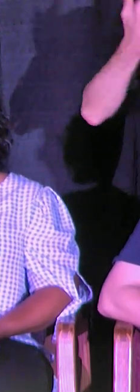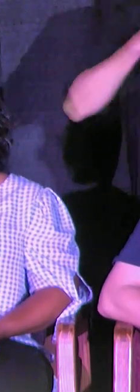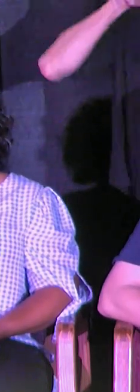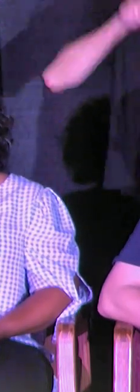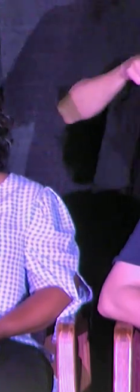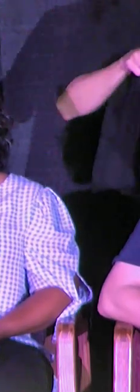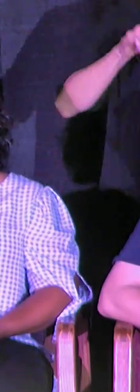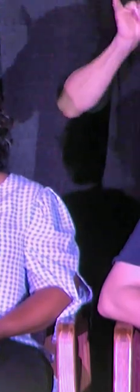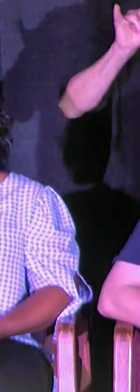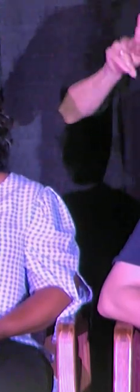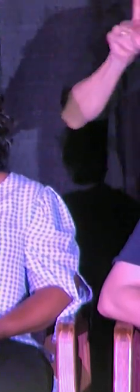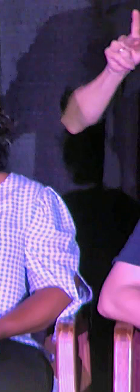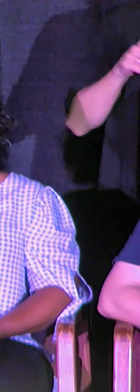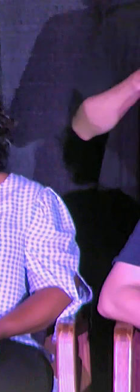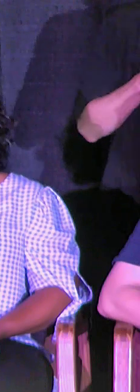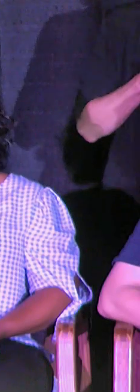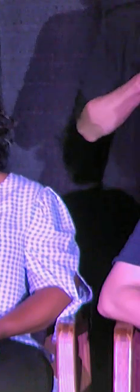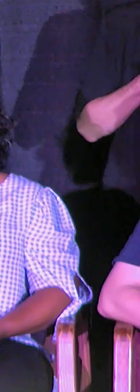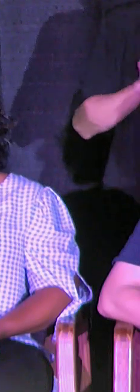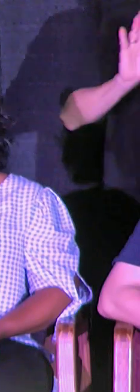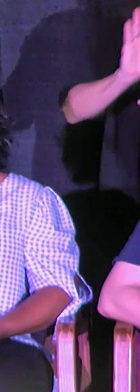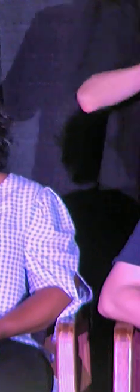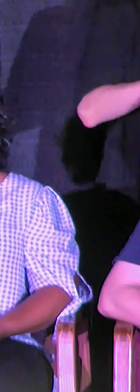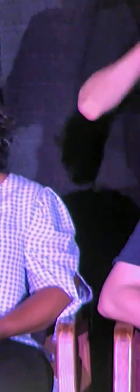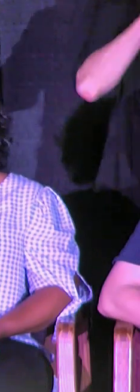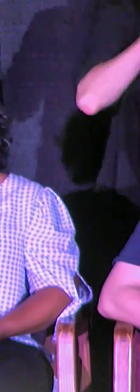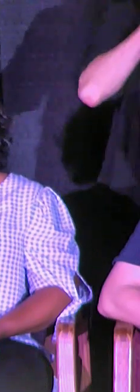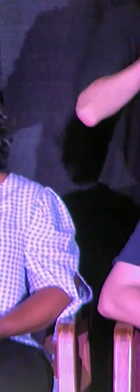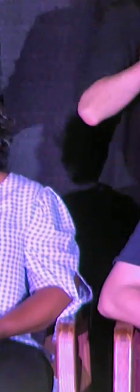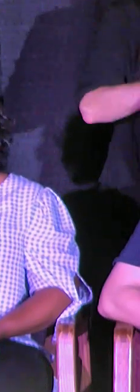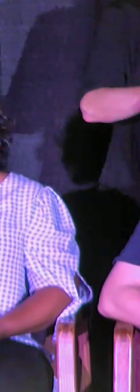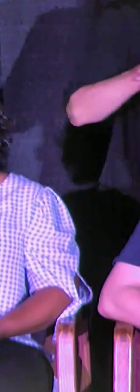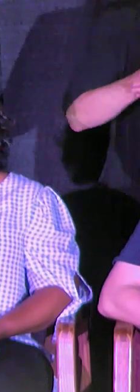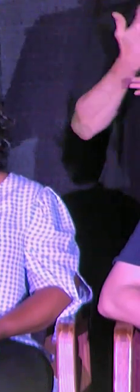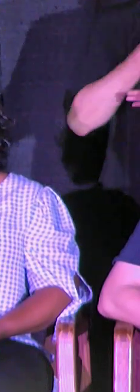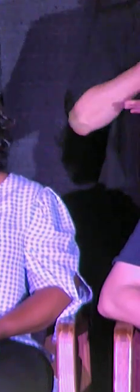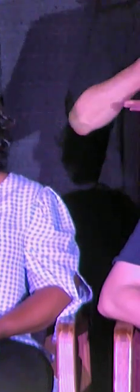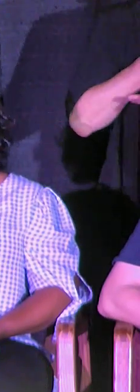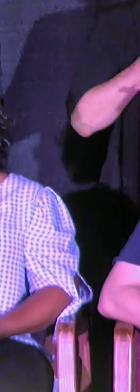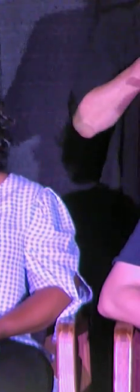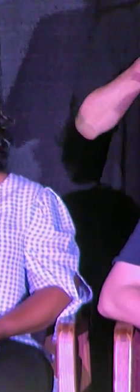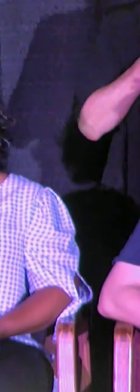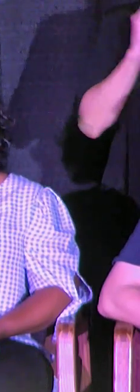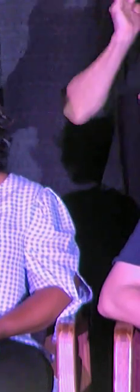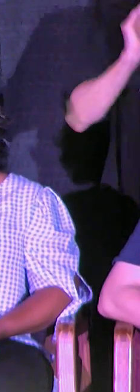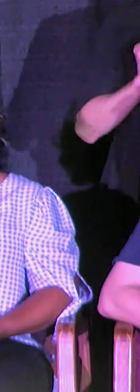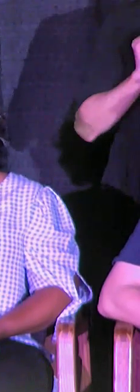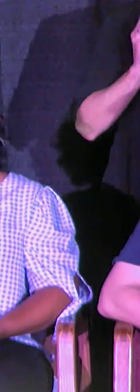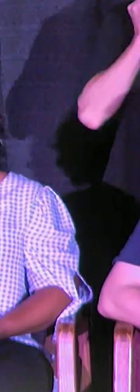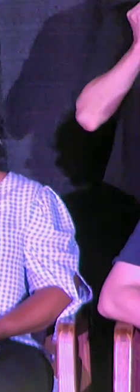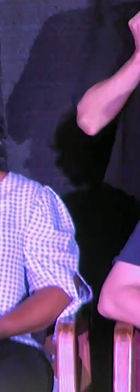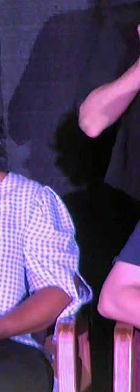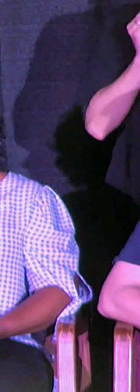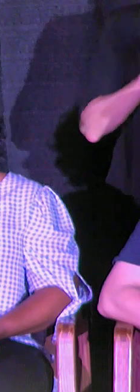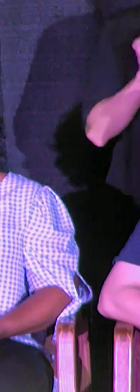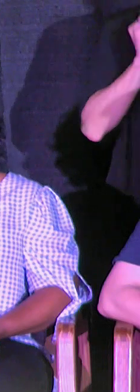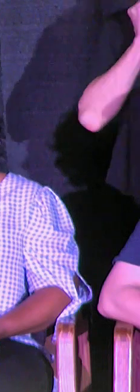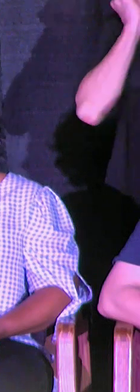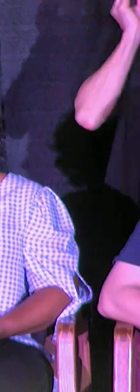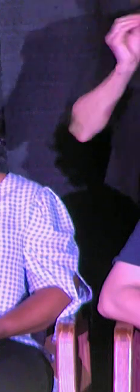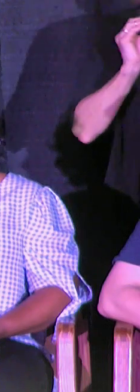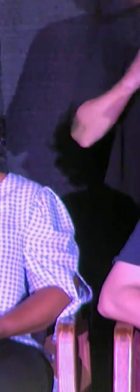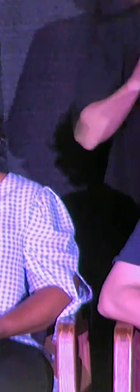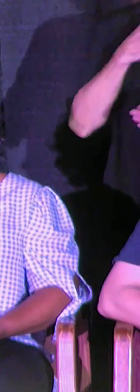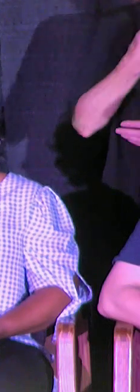need from those experiences to help end homelessness. And just those